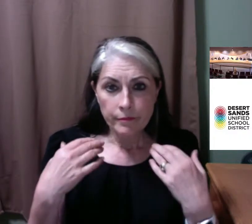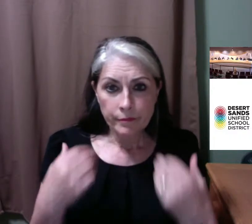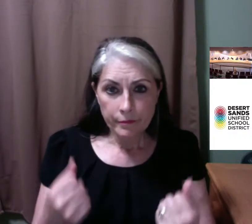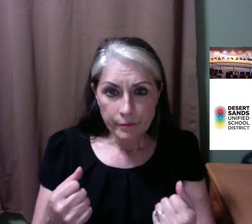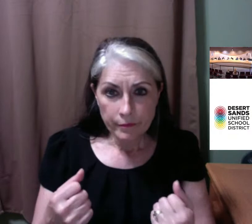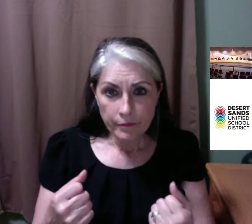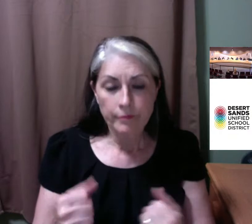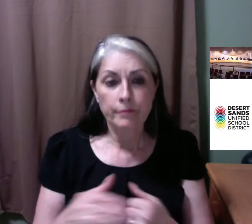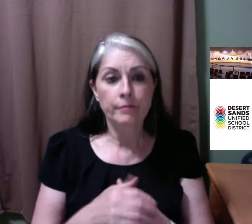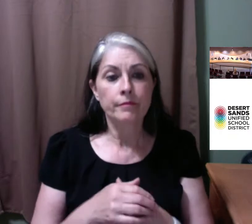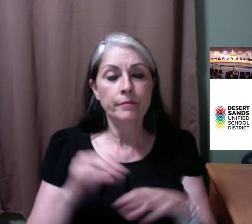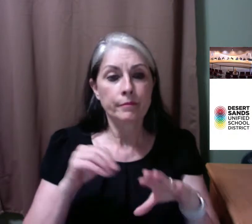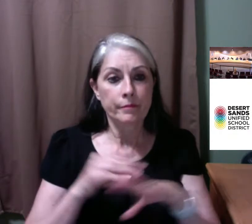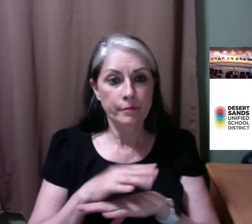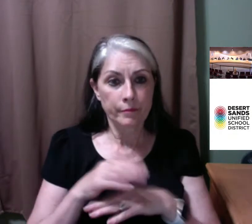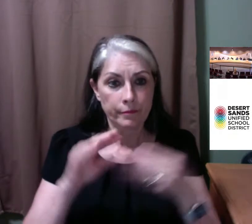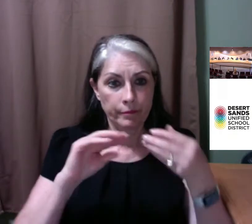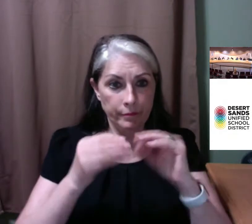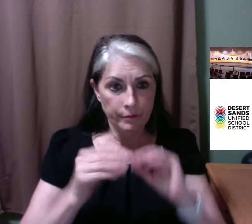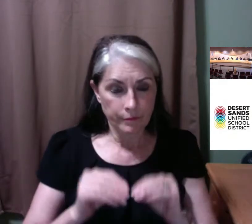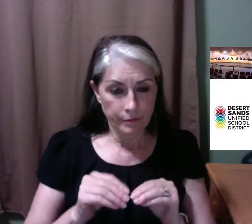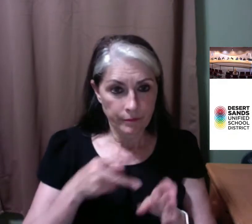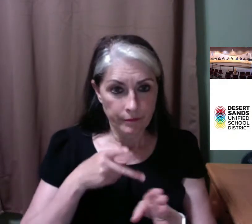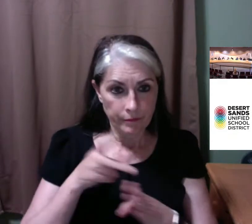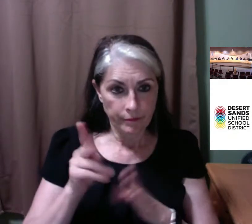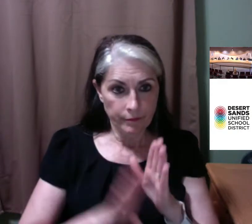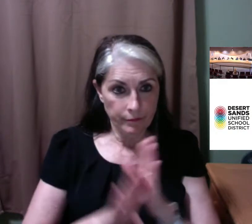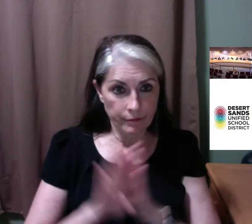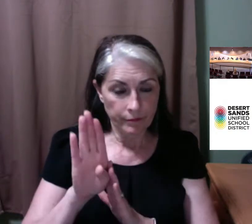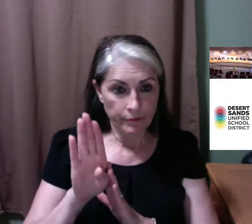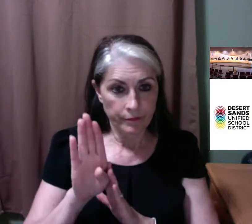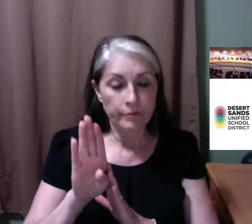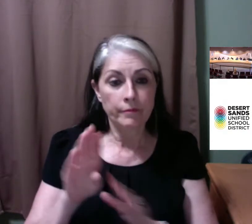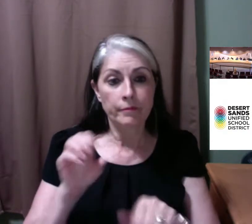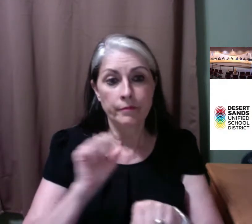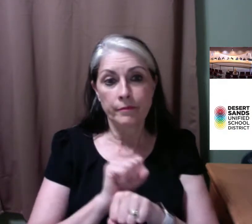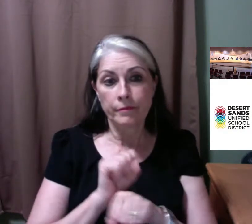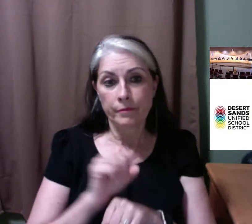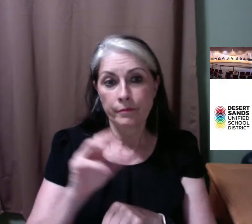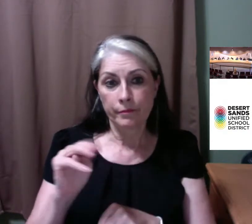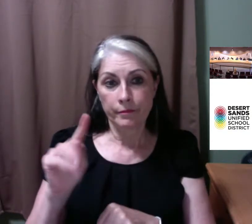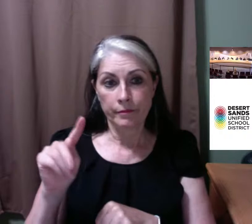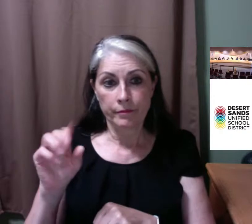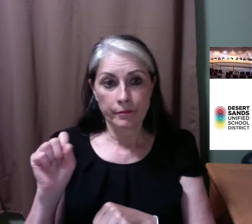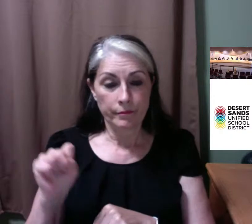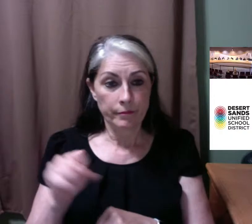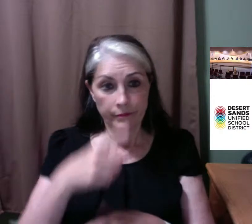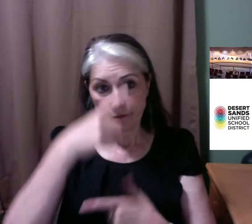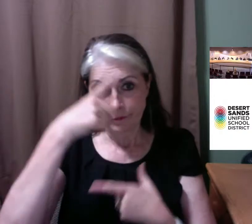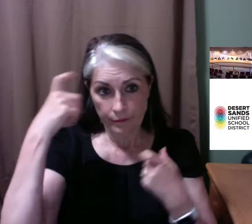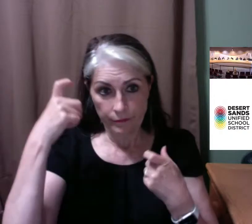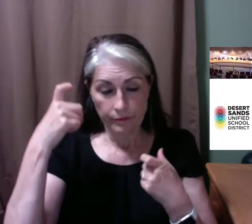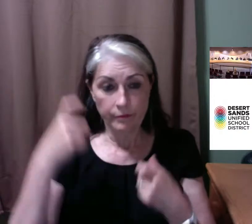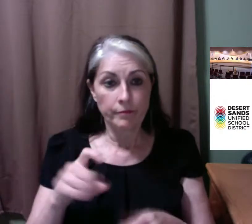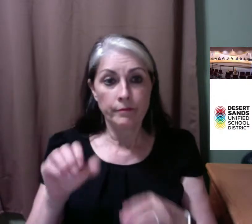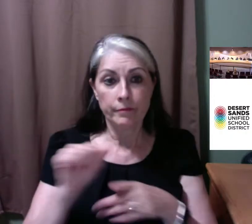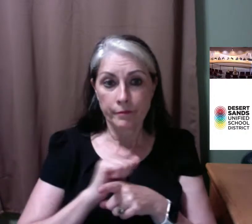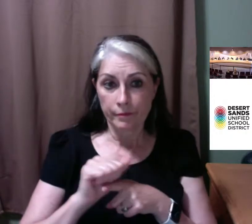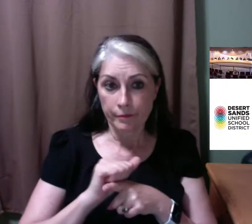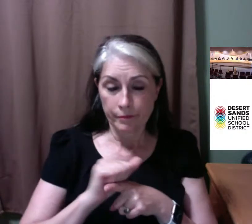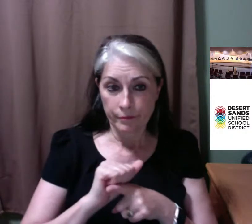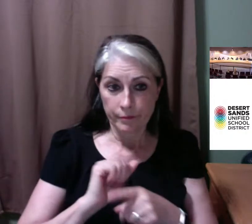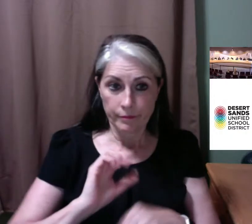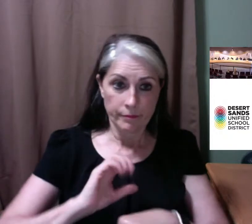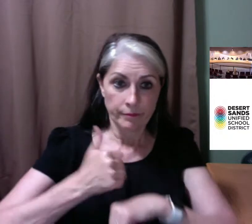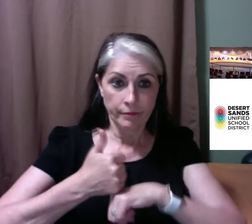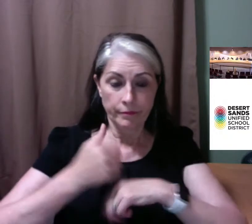program, school counselor ratios, professional development to support the work of MTSS, trauma-informed practices, and building